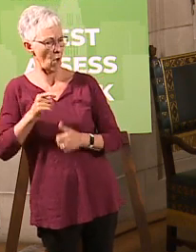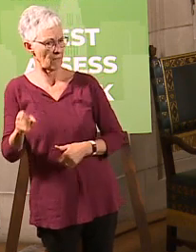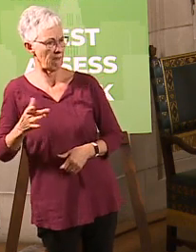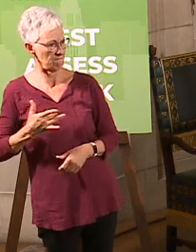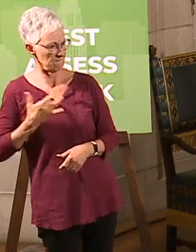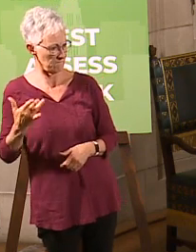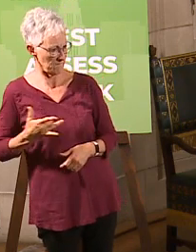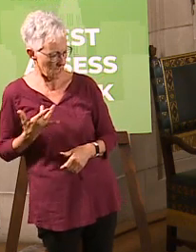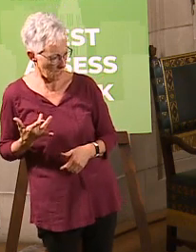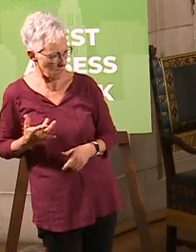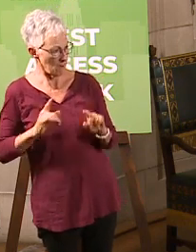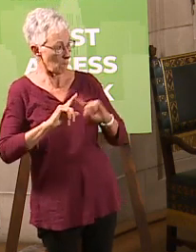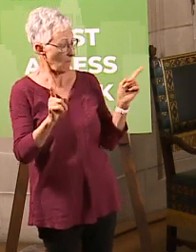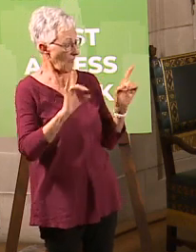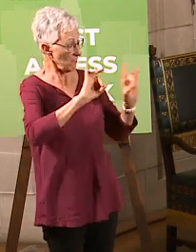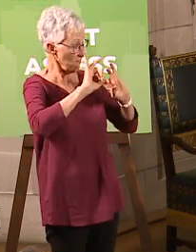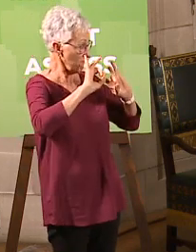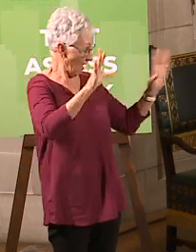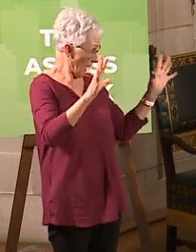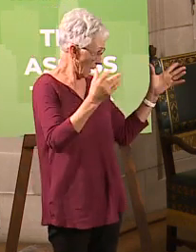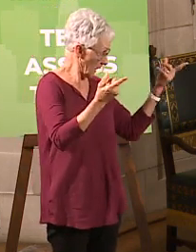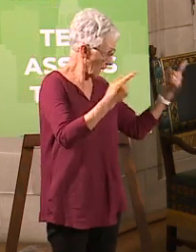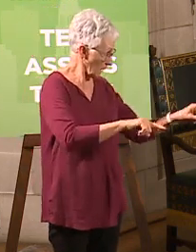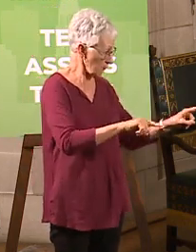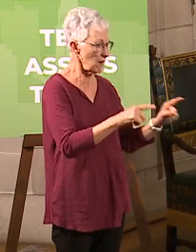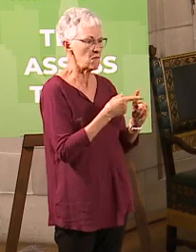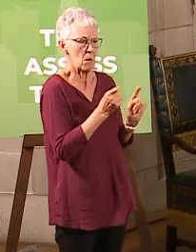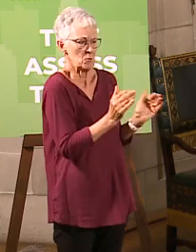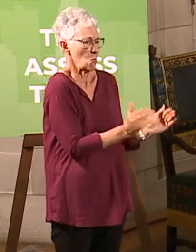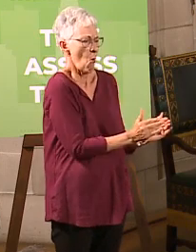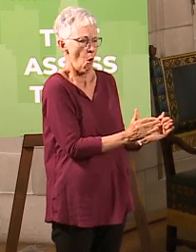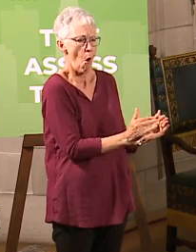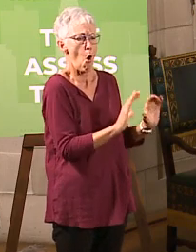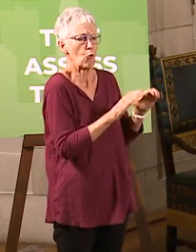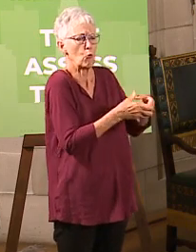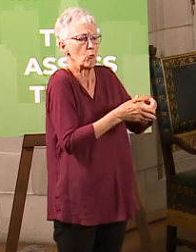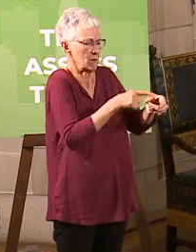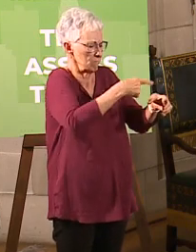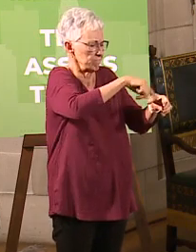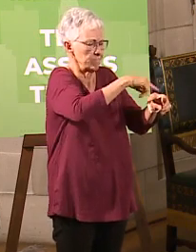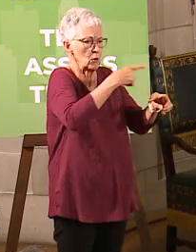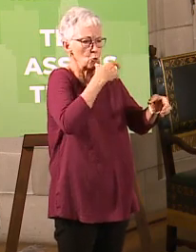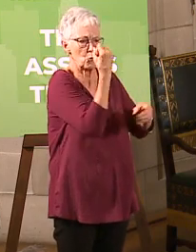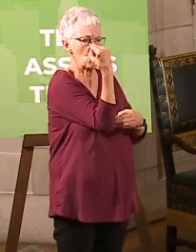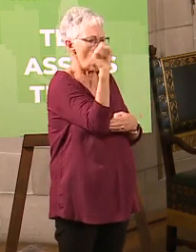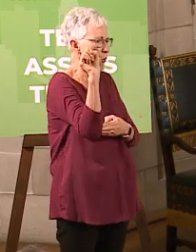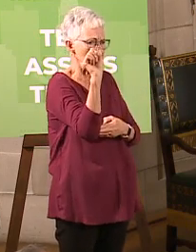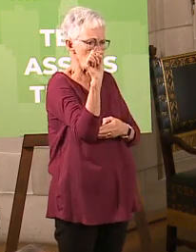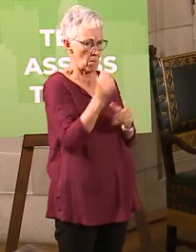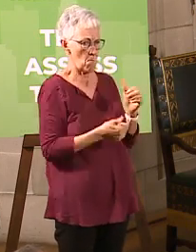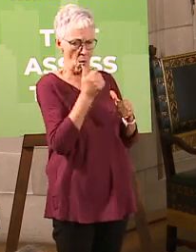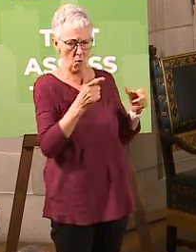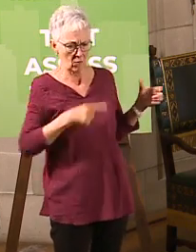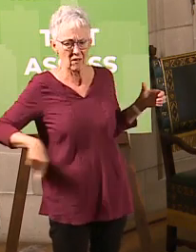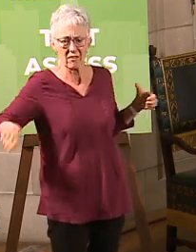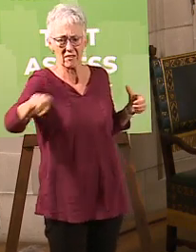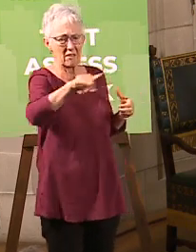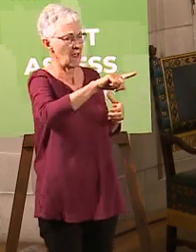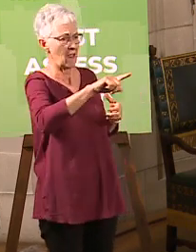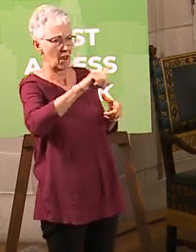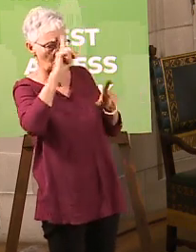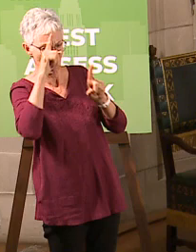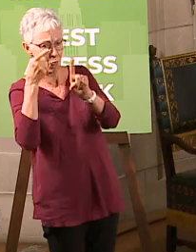have to quarantine, that they're not going to get paid for that time off. And I guess my response would be, there's not going to be any exceptions for international travel. That, look, it's